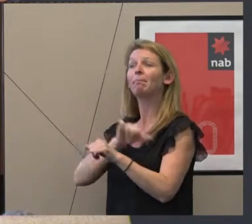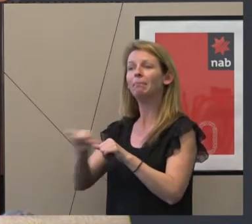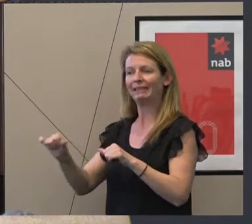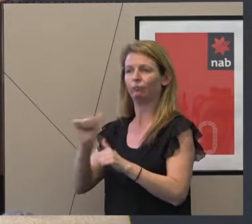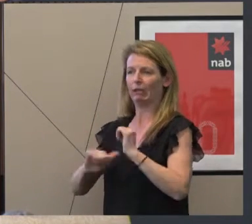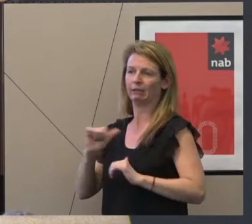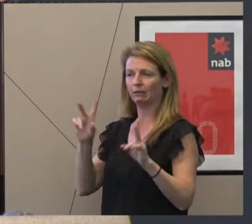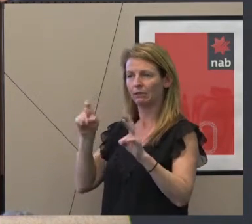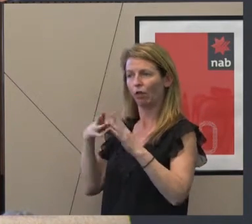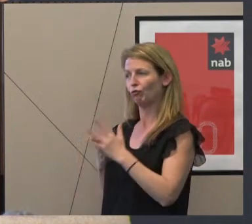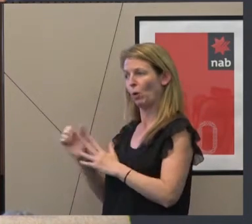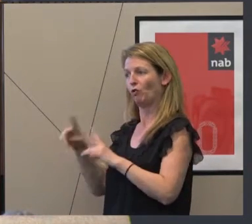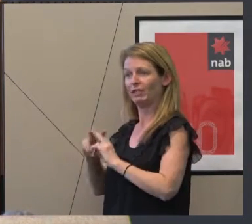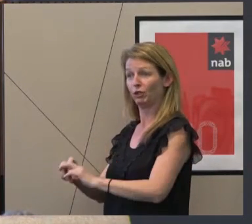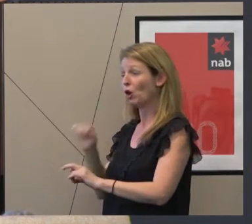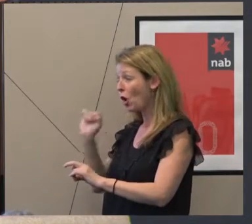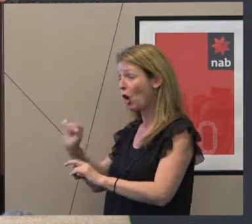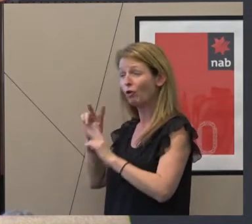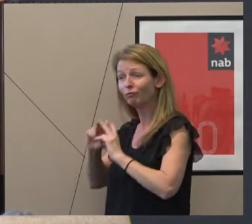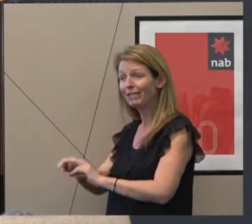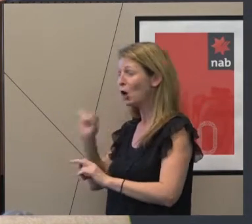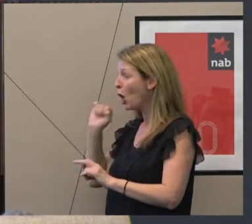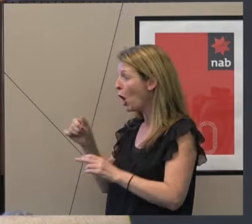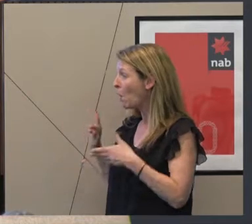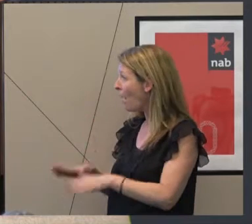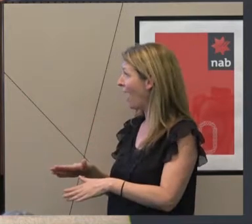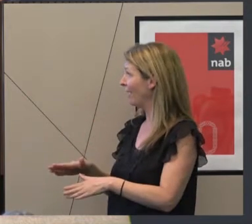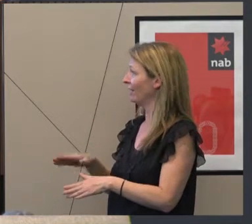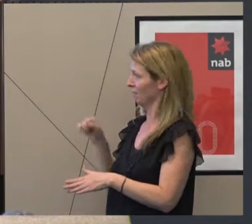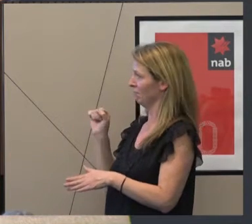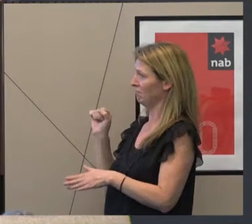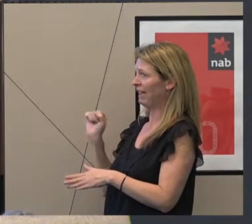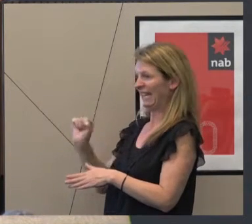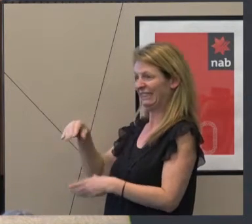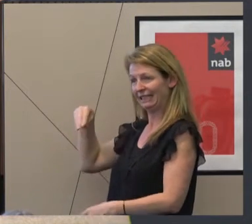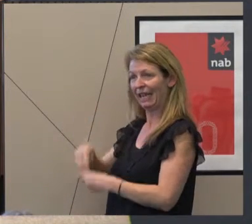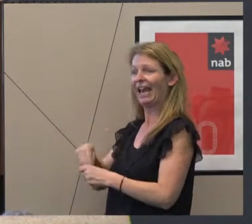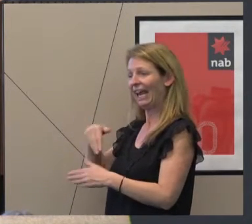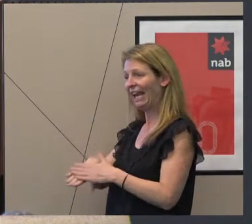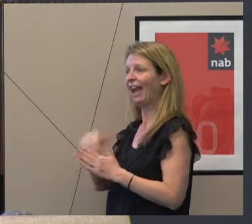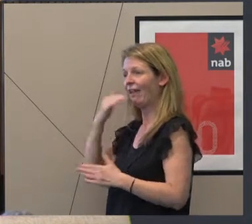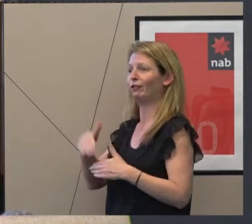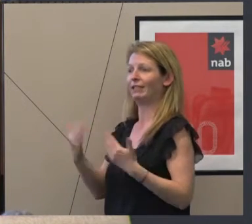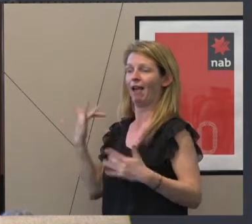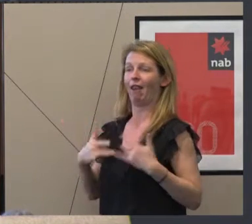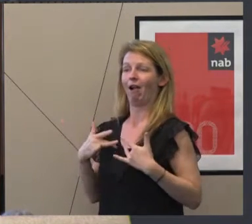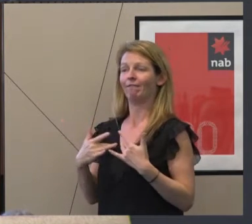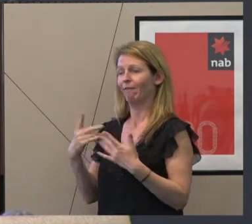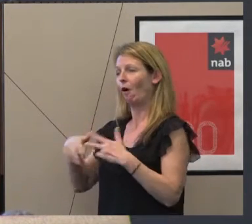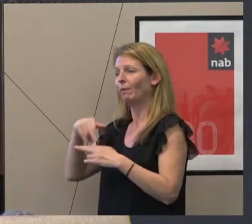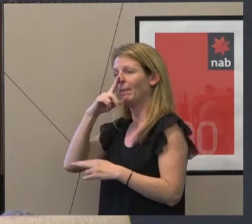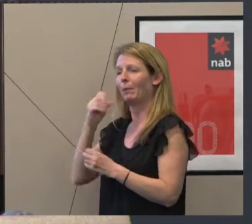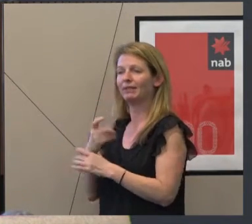research, and her research and her practice is grounded in the everyday lives of people with